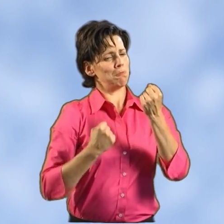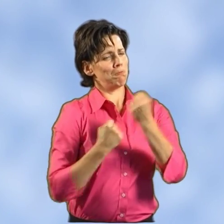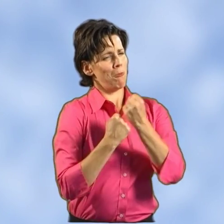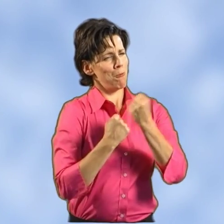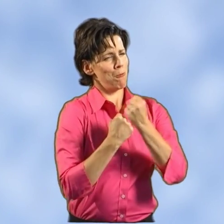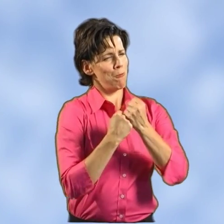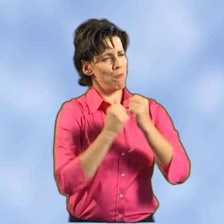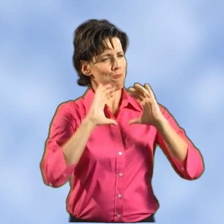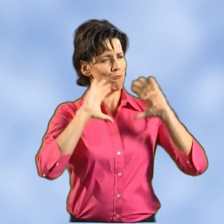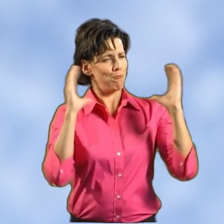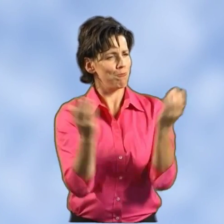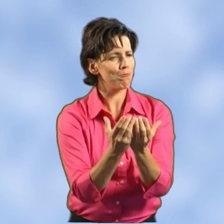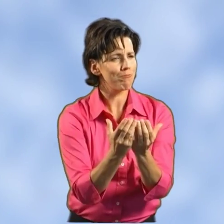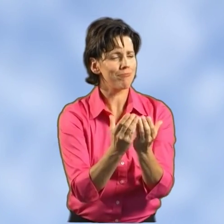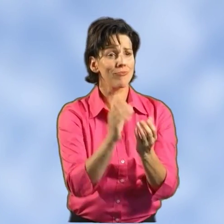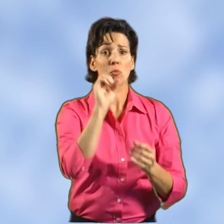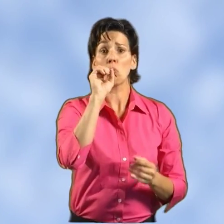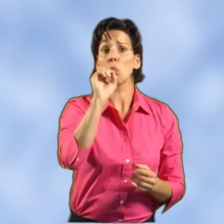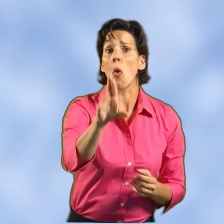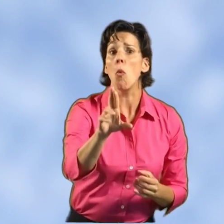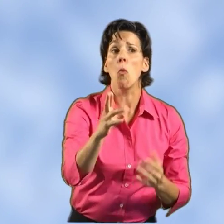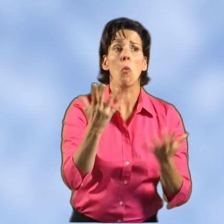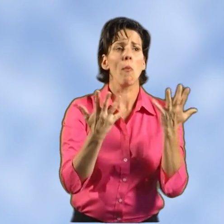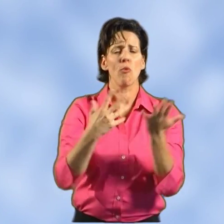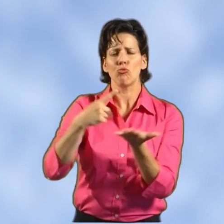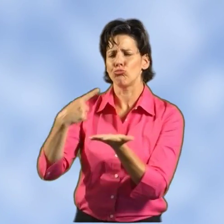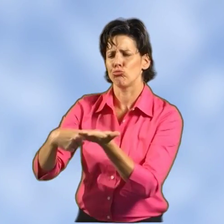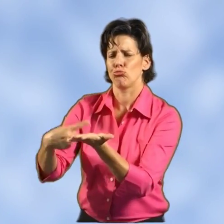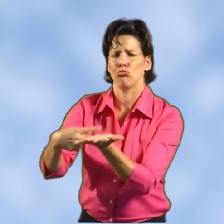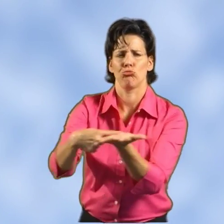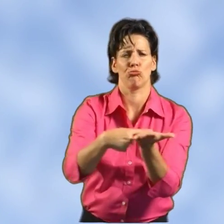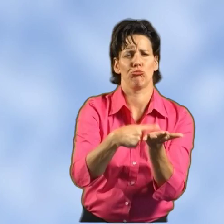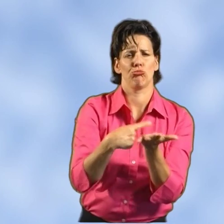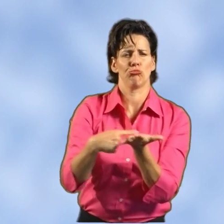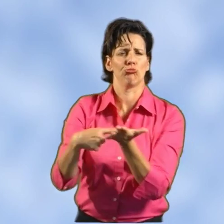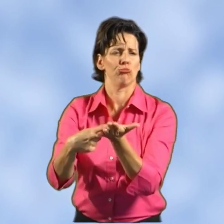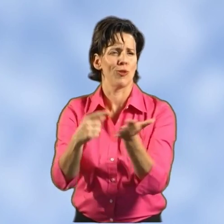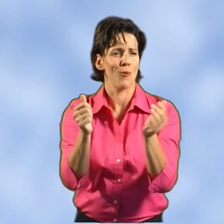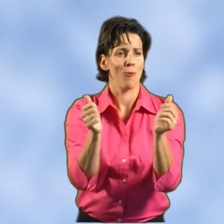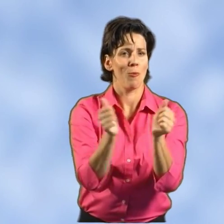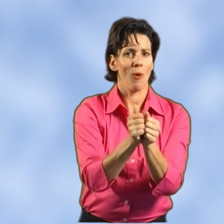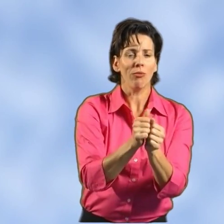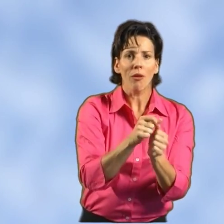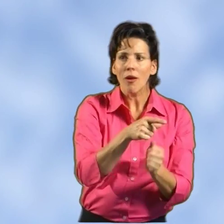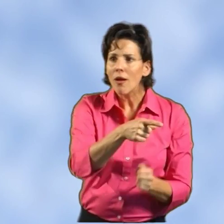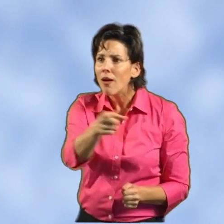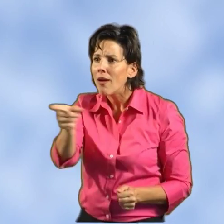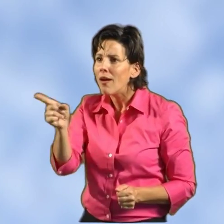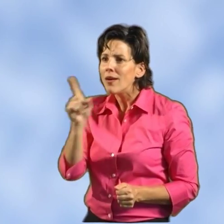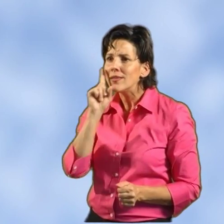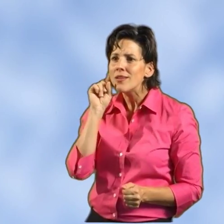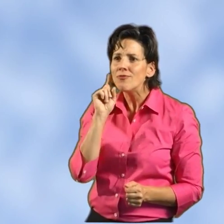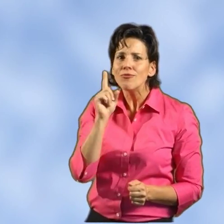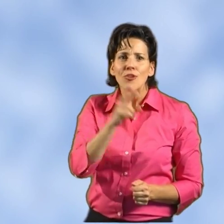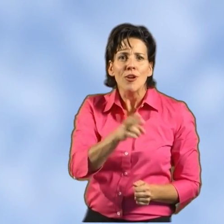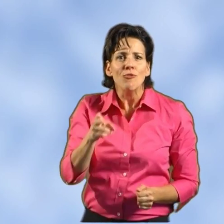in setting up a support group for deaf and hard-of-hearing women, or a series of